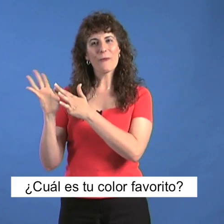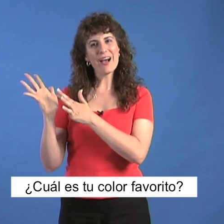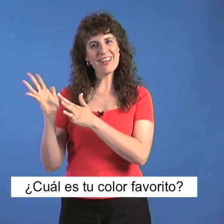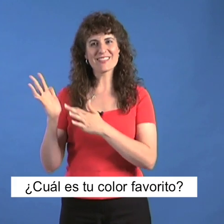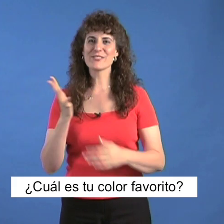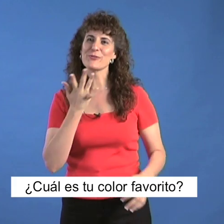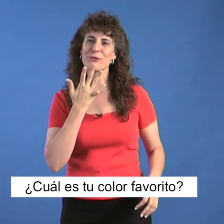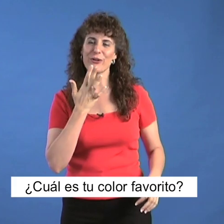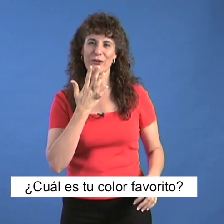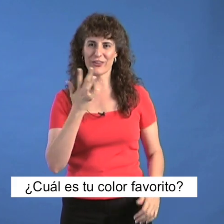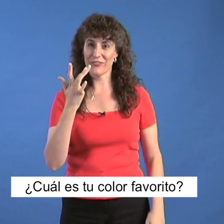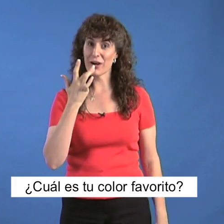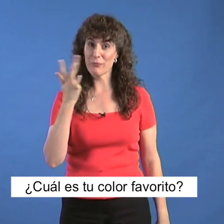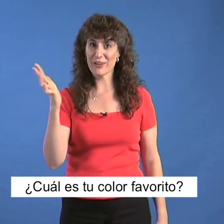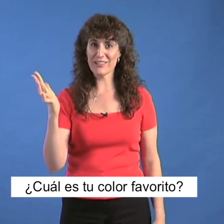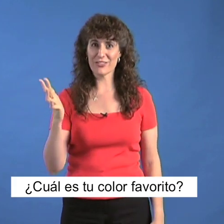¿Cuál es tu color favorito?